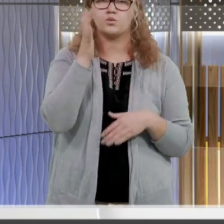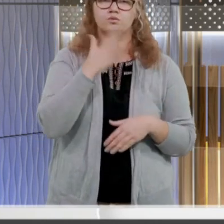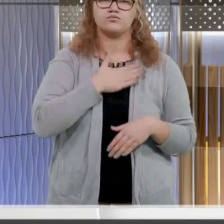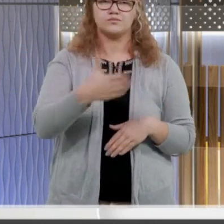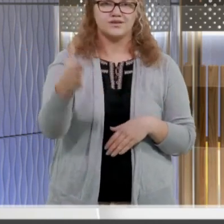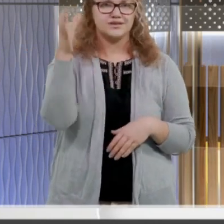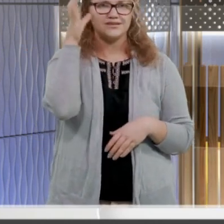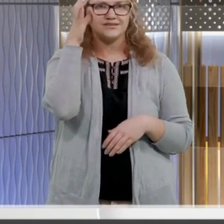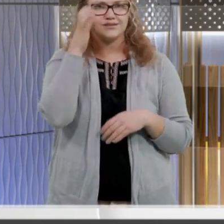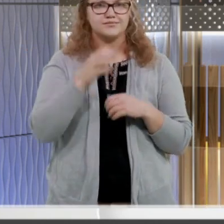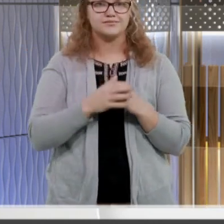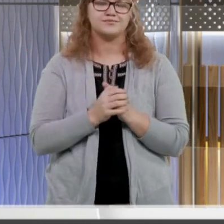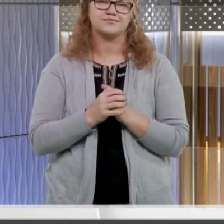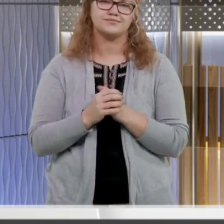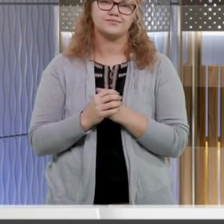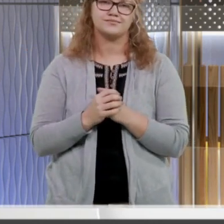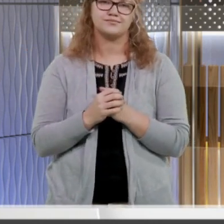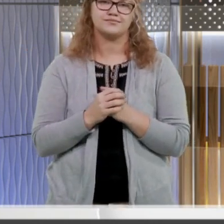listens.